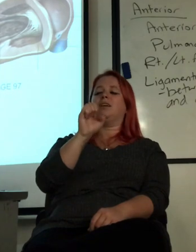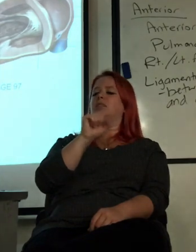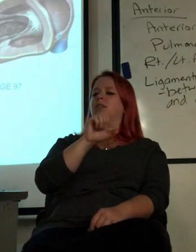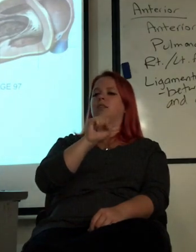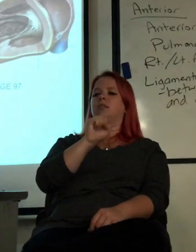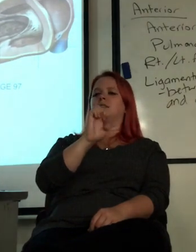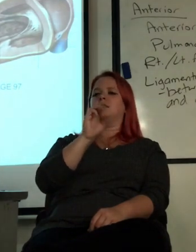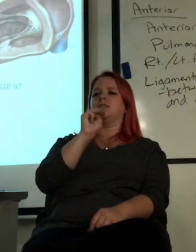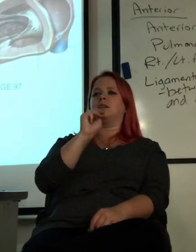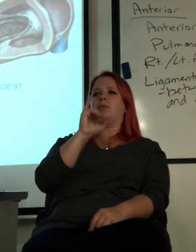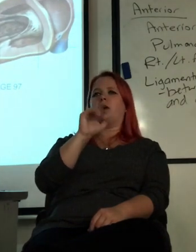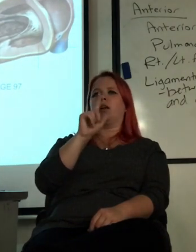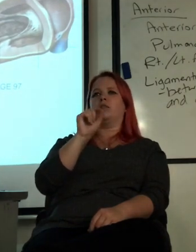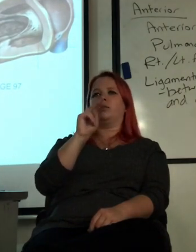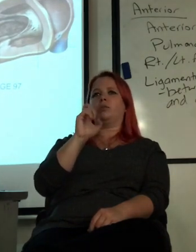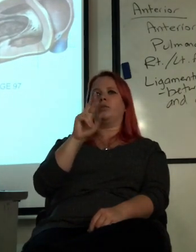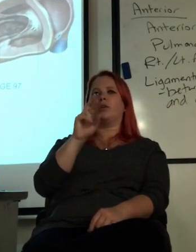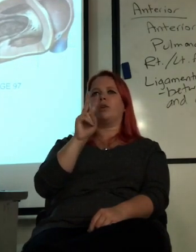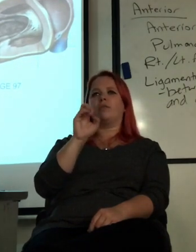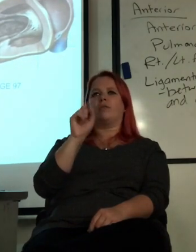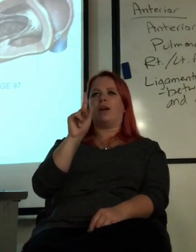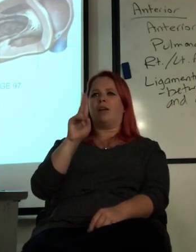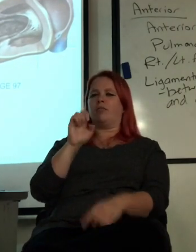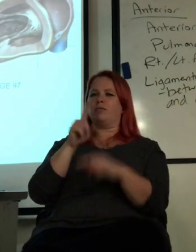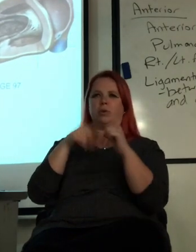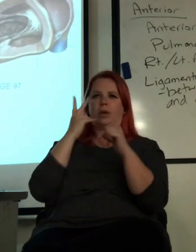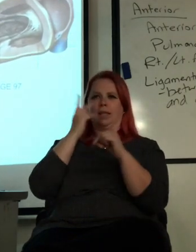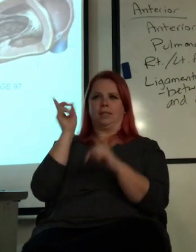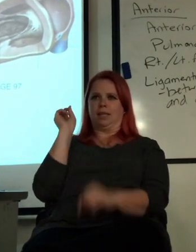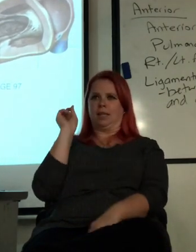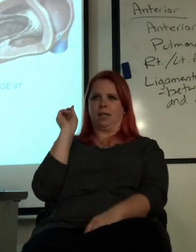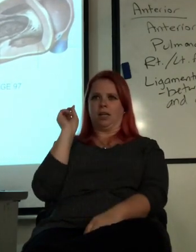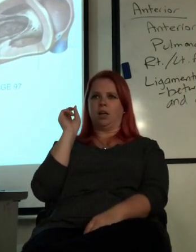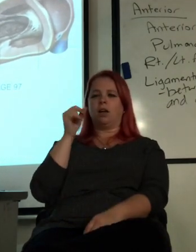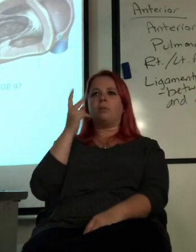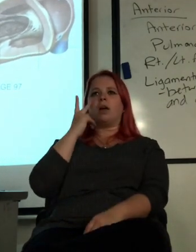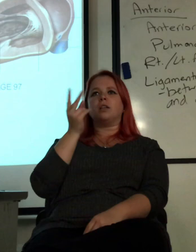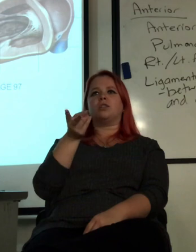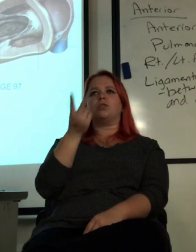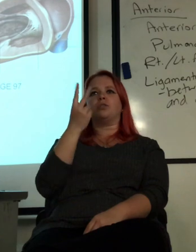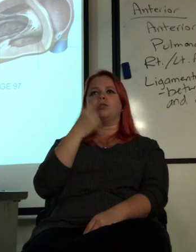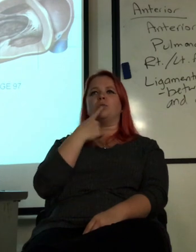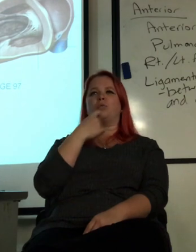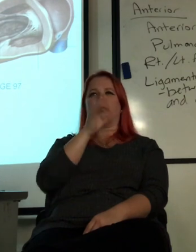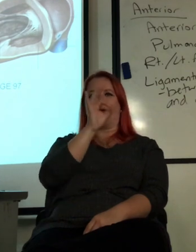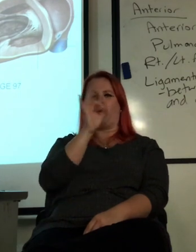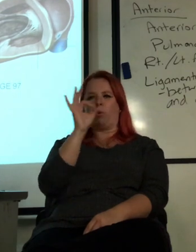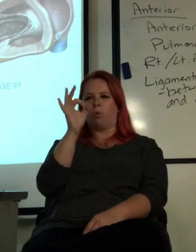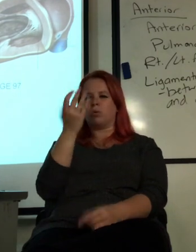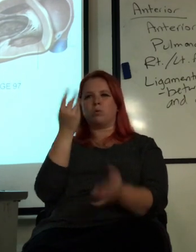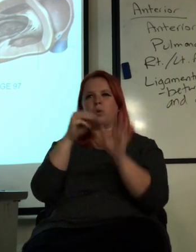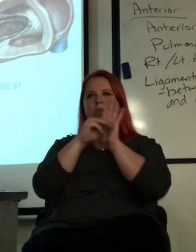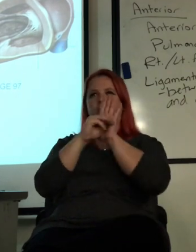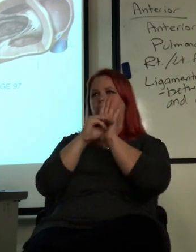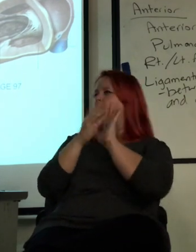out of sight, the aortic valve. Well, if this is the left atria, I see two red holes. What are they trying to model